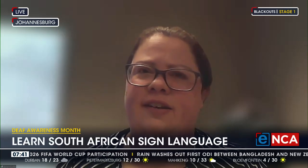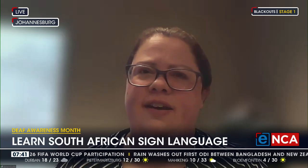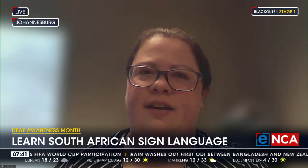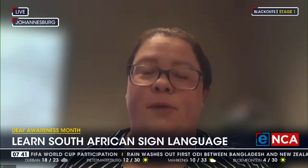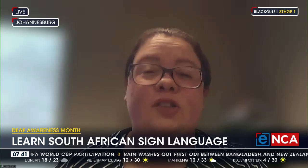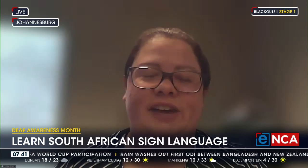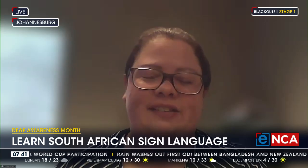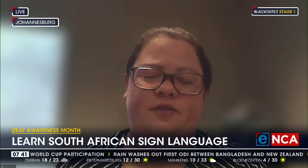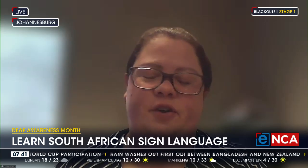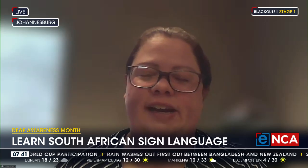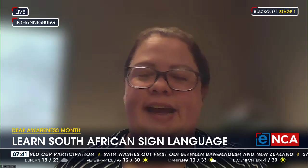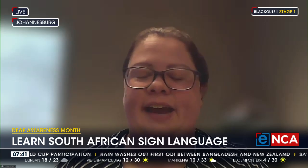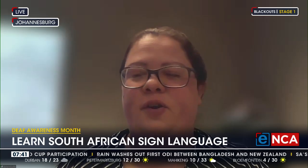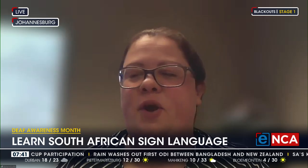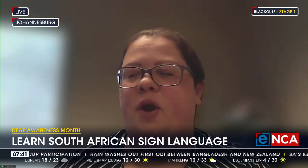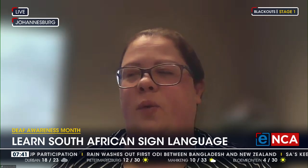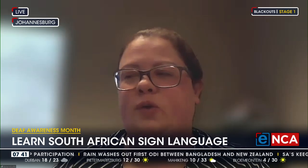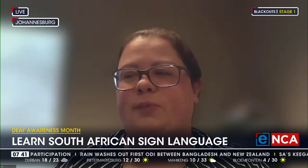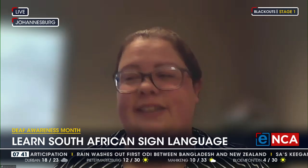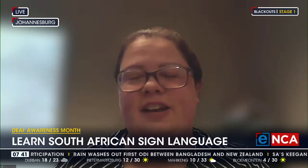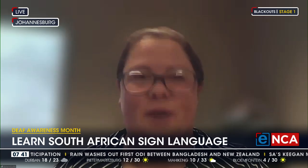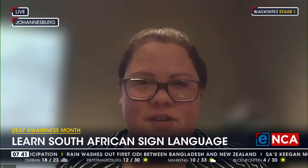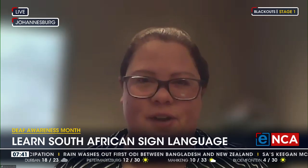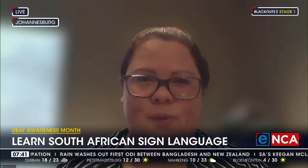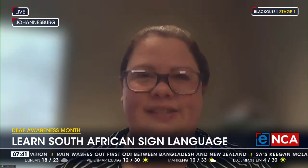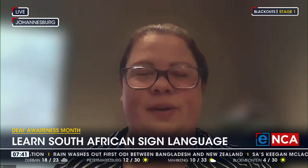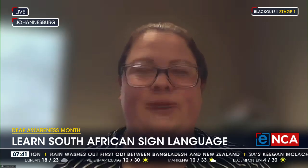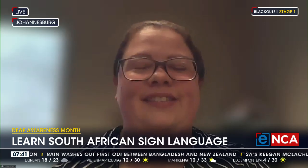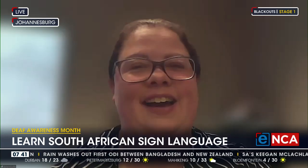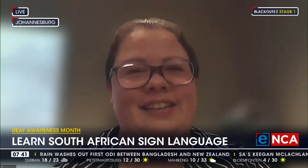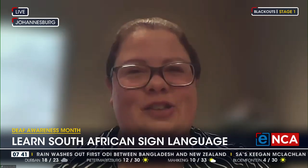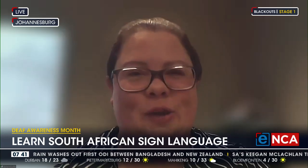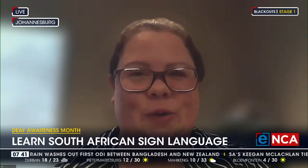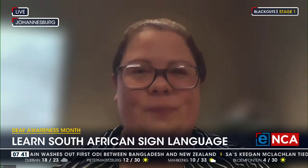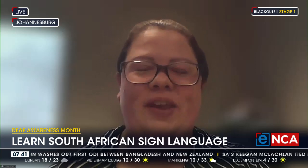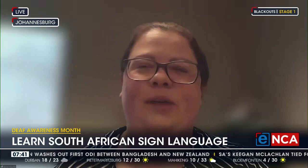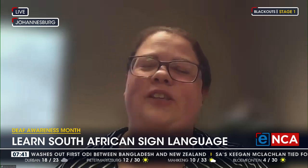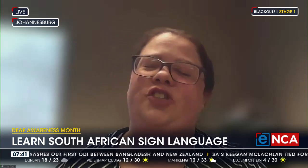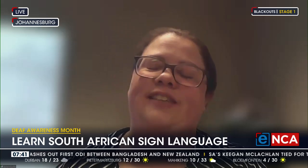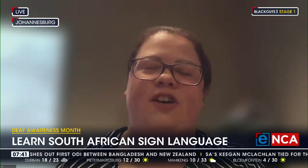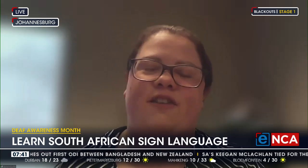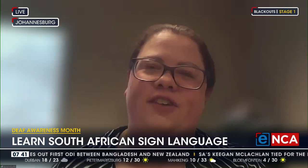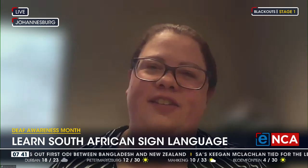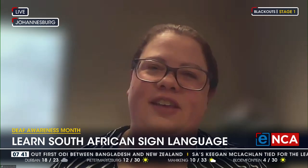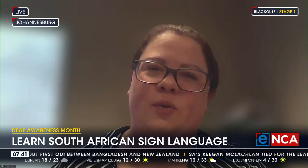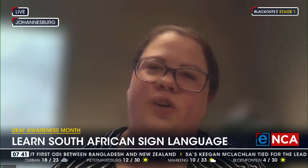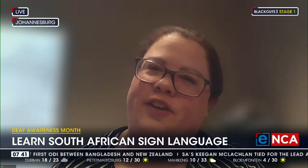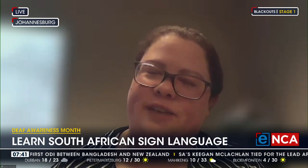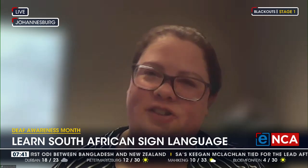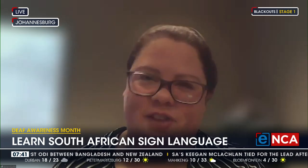and motivating for it. And what was particularly wonderful was that when it was signed into law, it was just after the World Federation